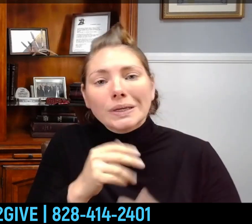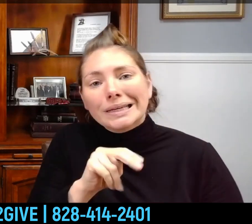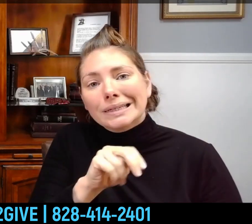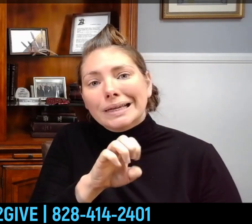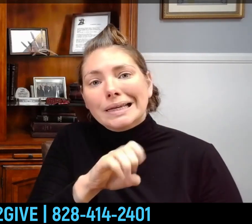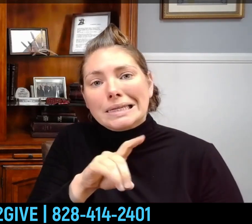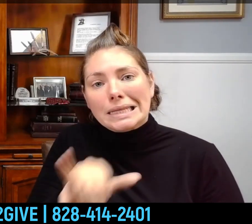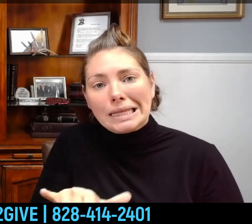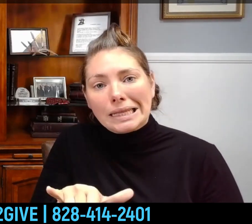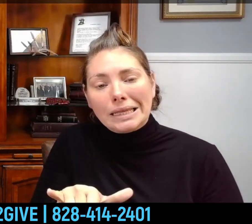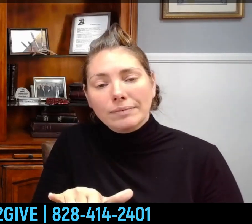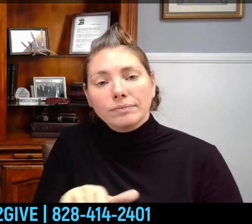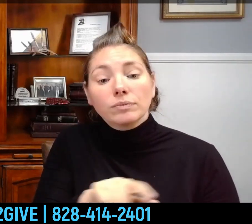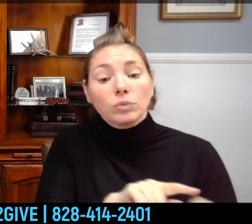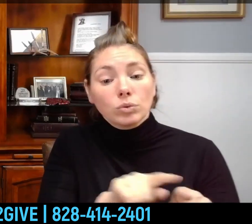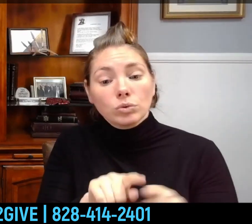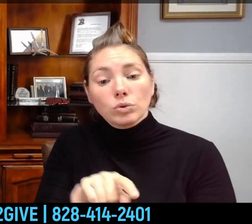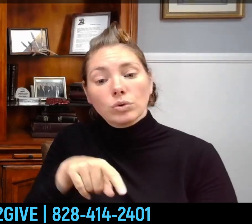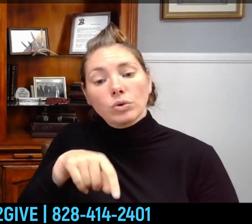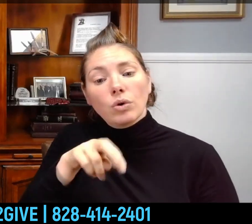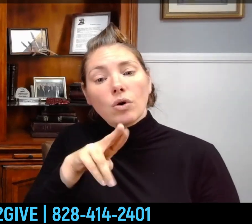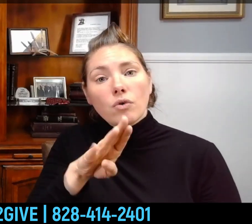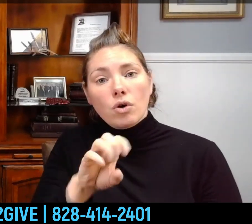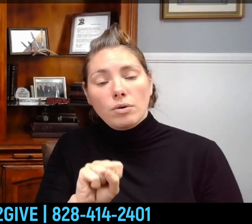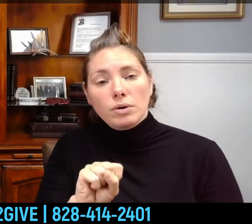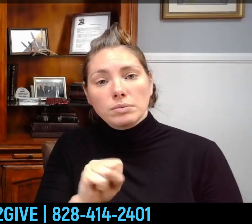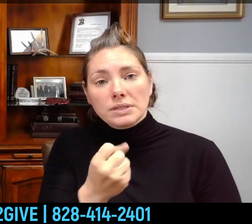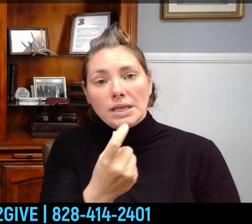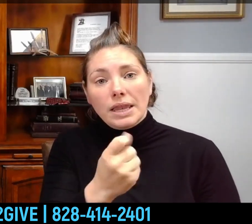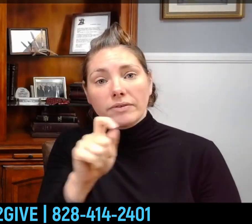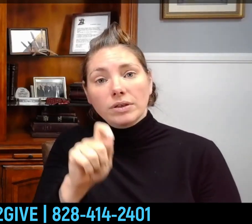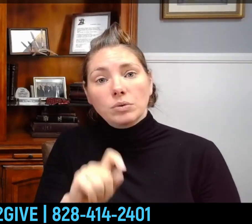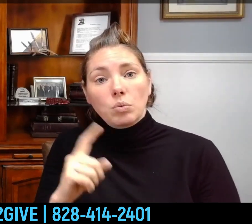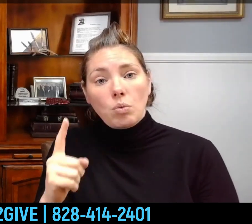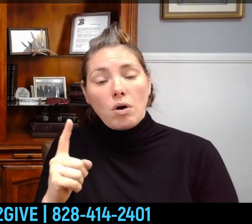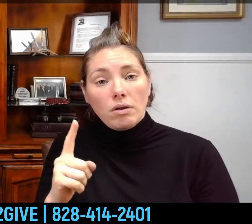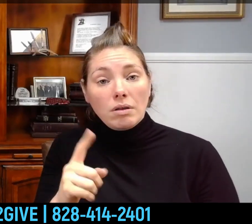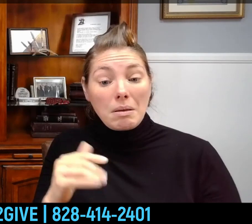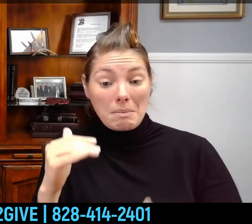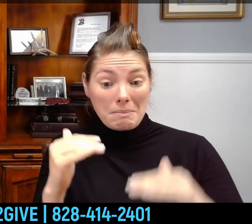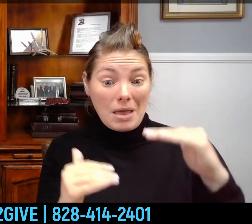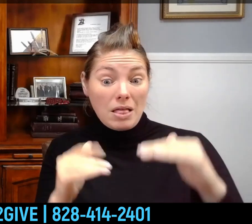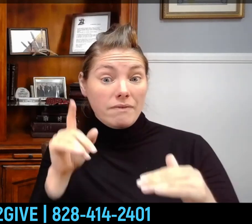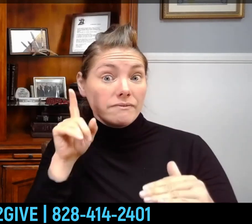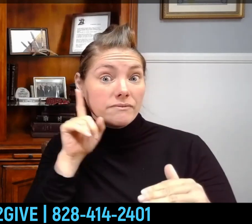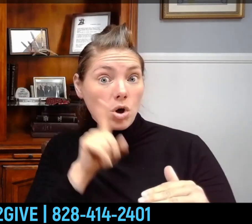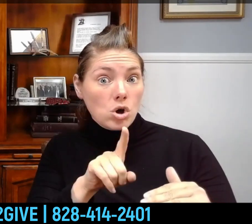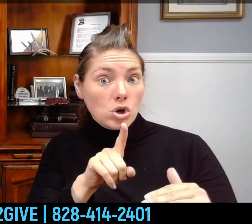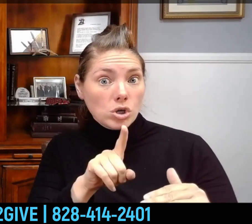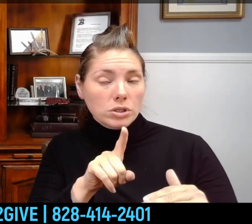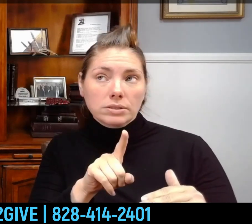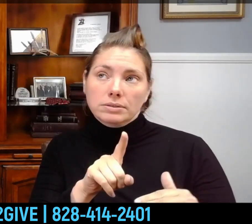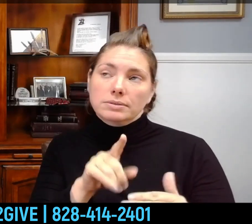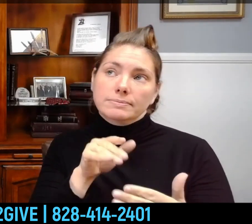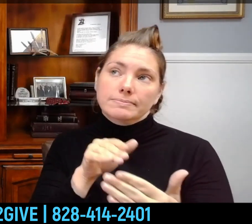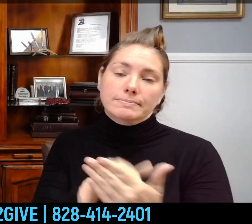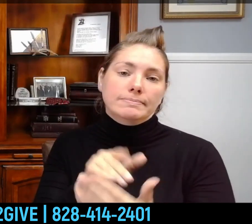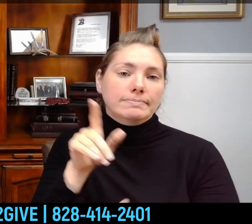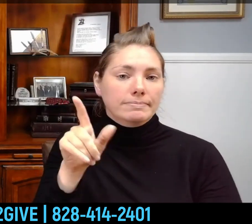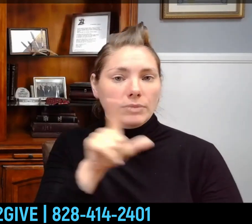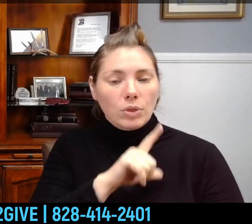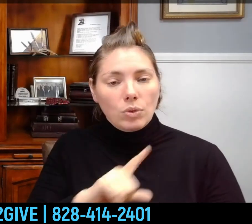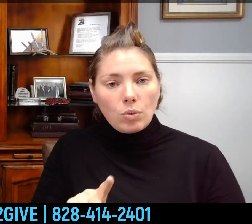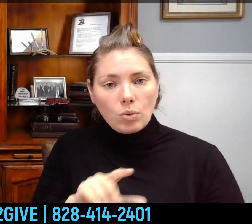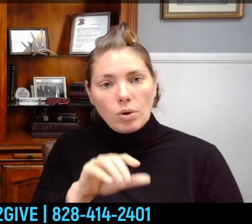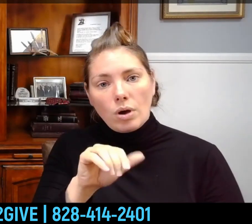in Proverbs chapter 11 and verse number 1, "A false balance is abomination to the Lord,